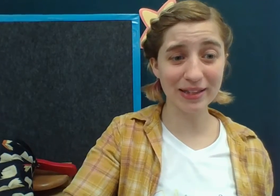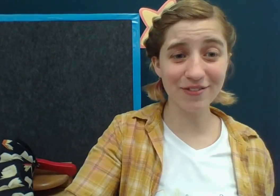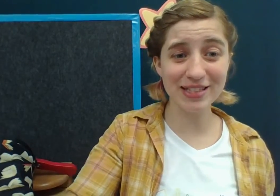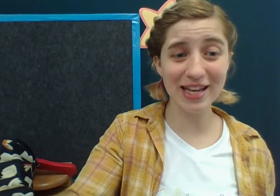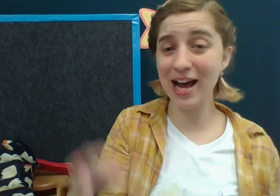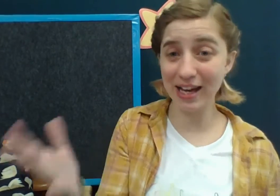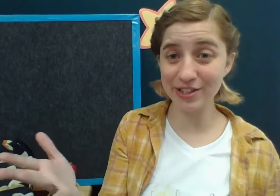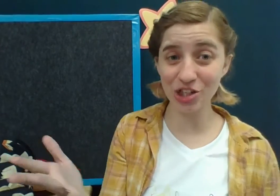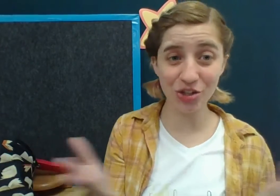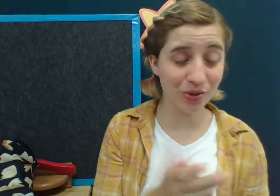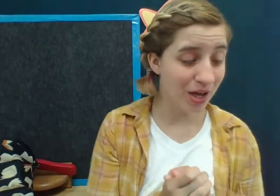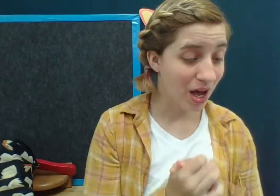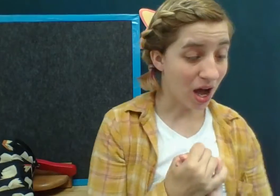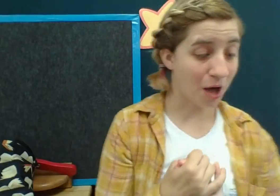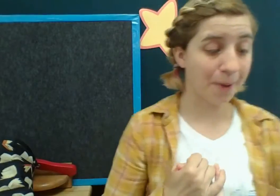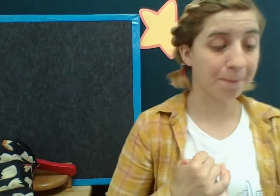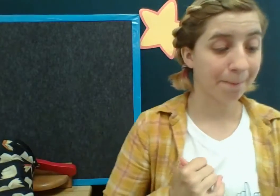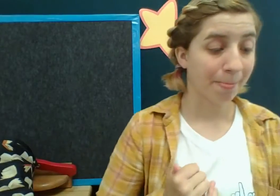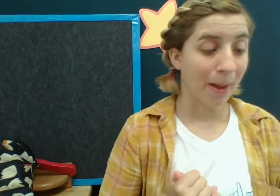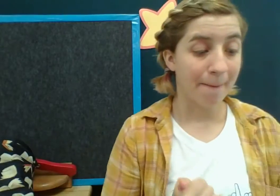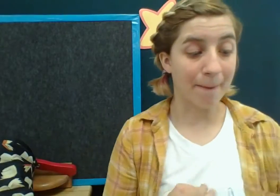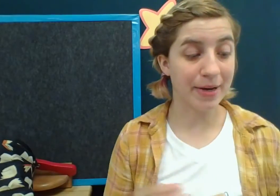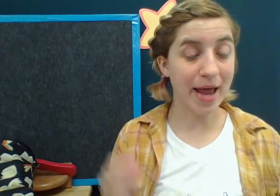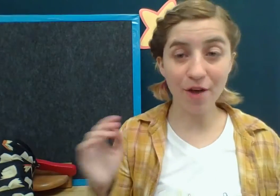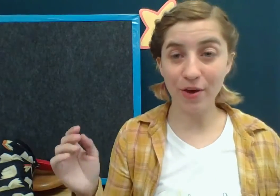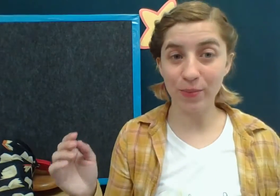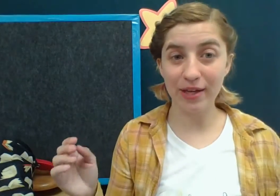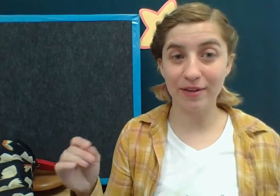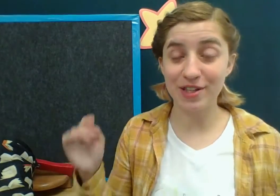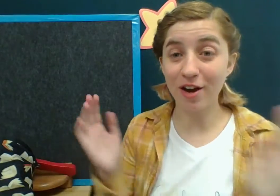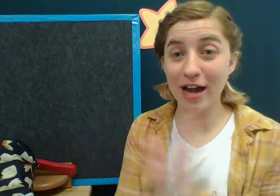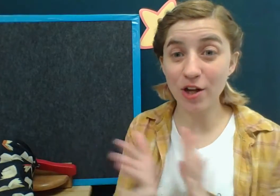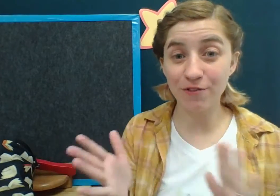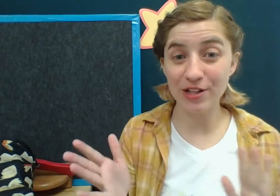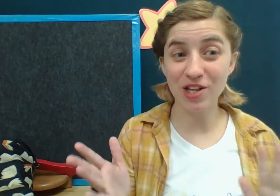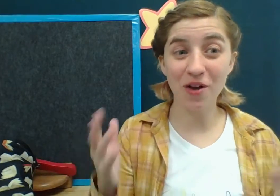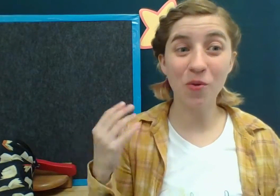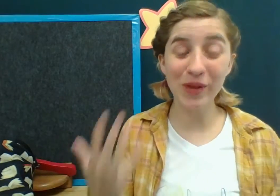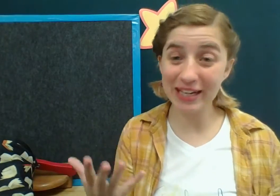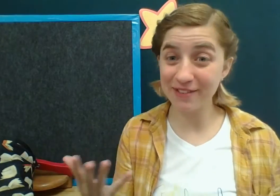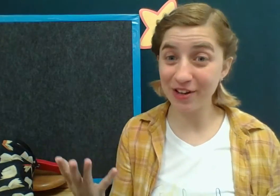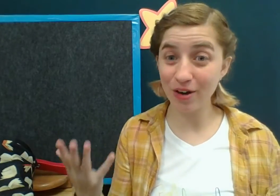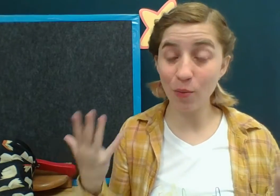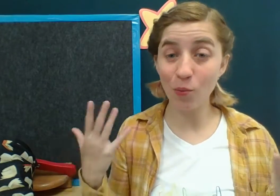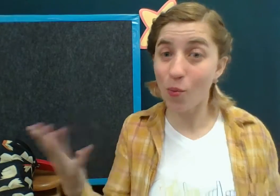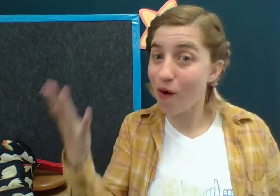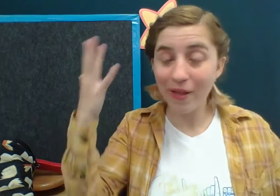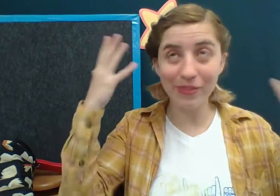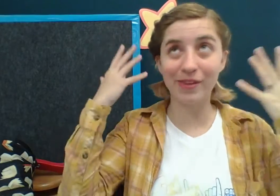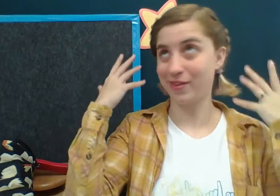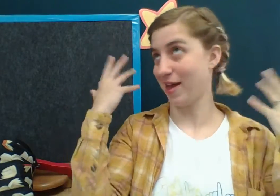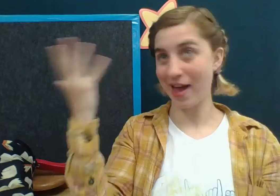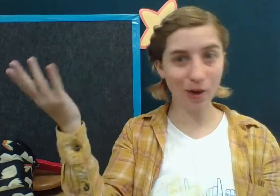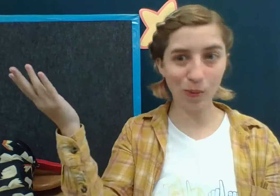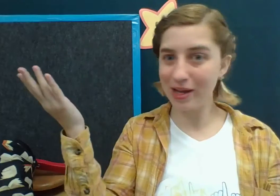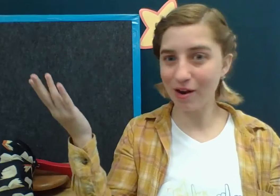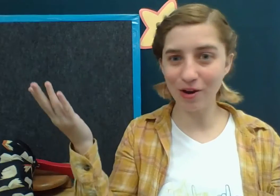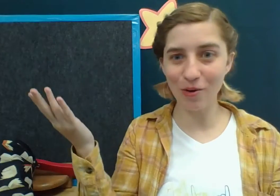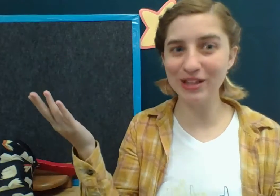love to say hi to you. Now that we have sung our Hello Friend song, we need to figure out what the heck we are going